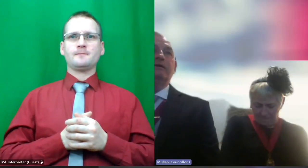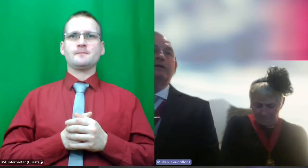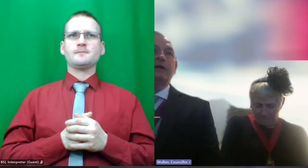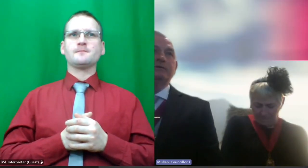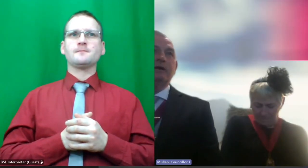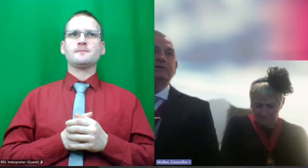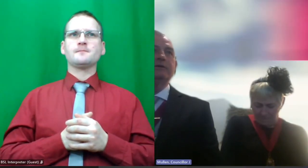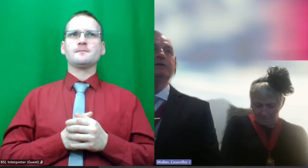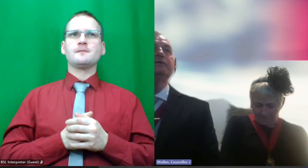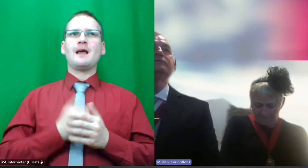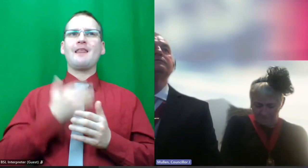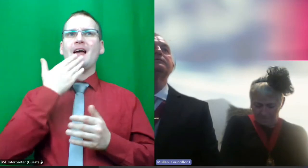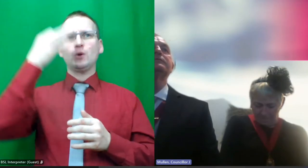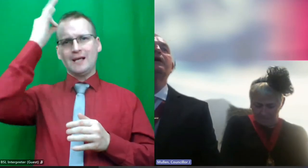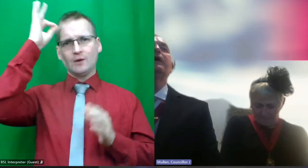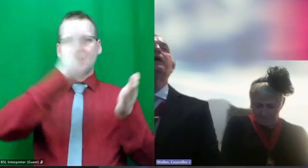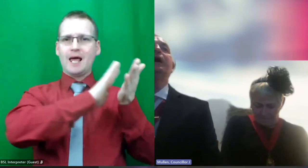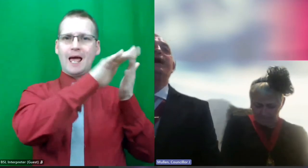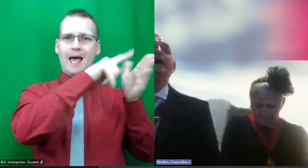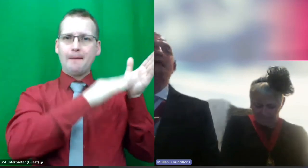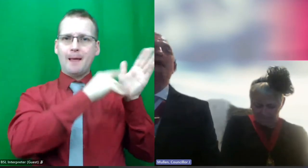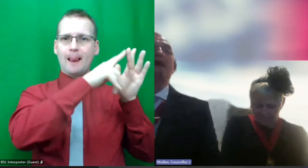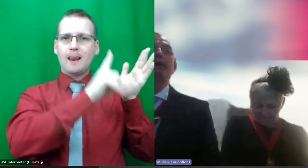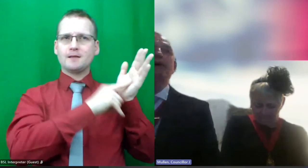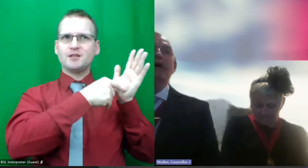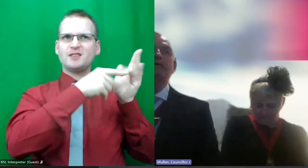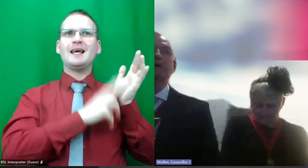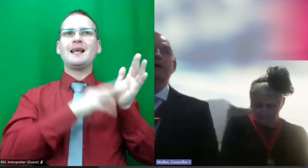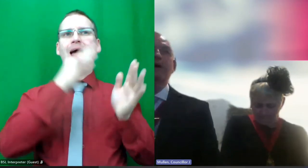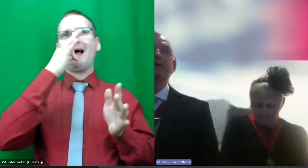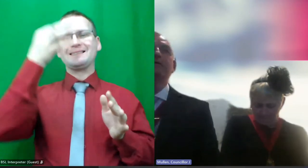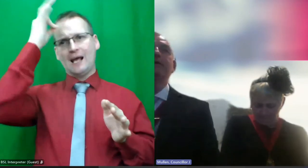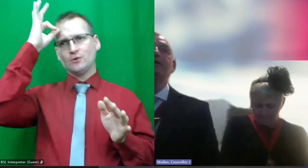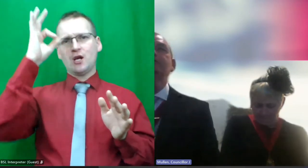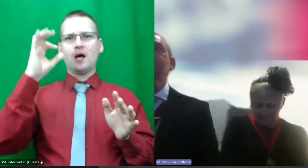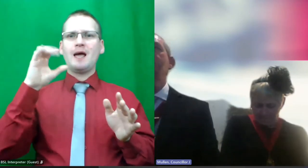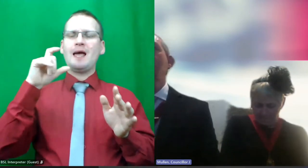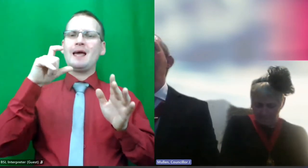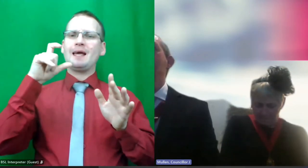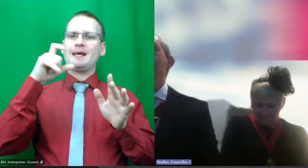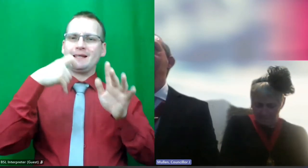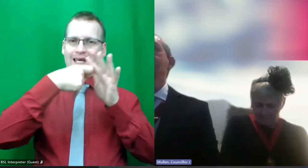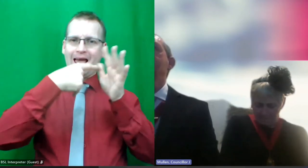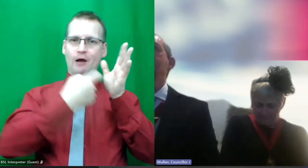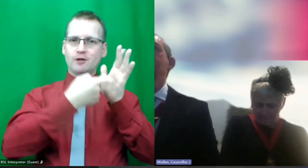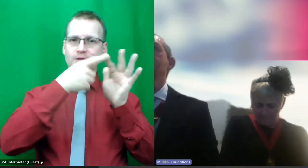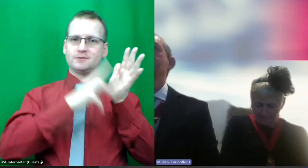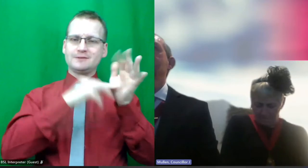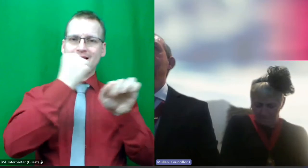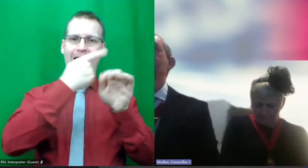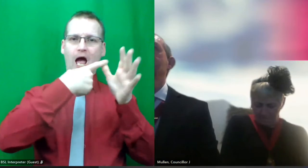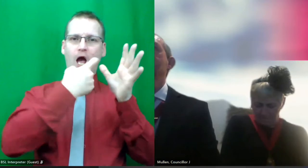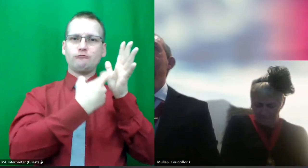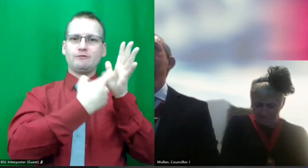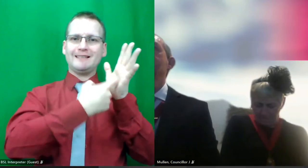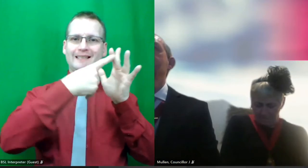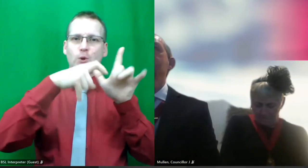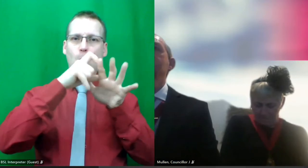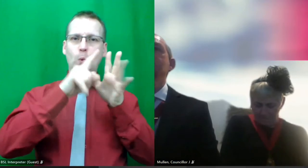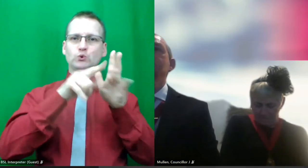Thank you, Councillor Hamilton. I now call upon Councillor Karen Garrido to support the motion.